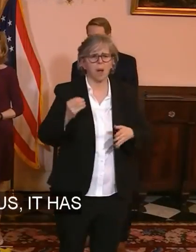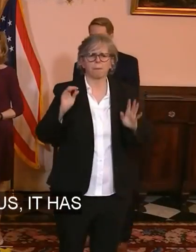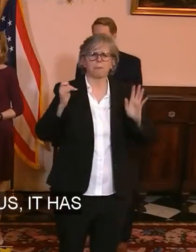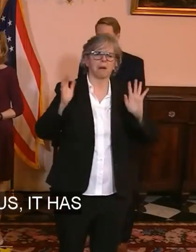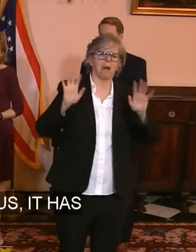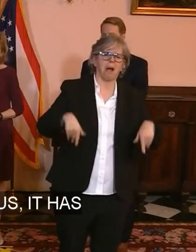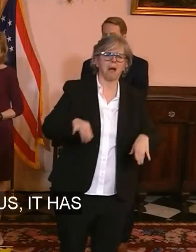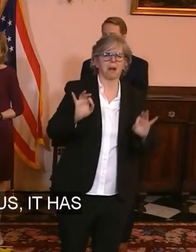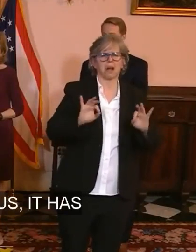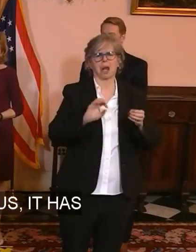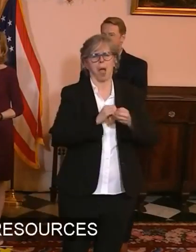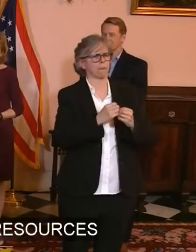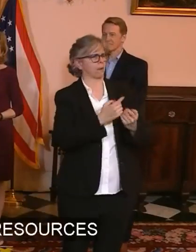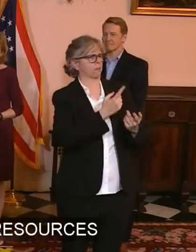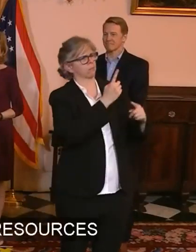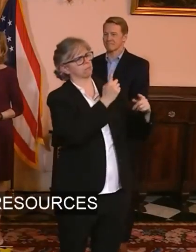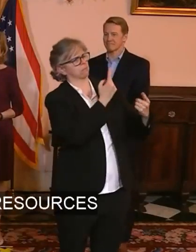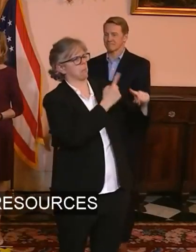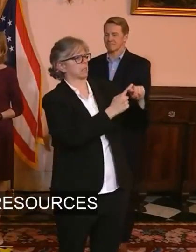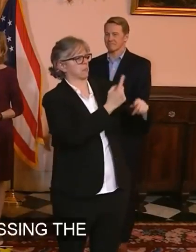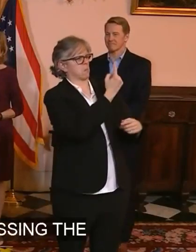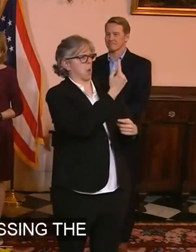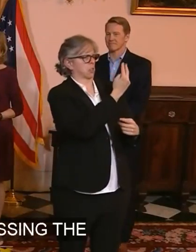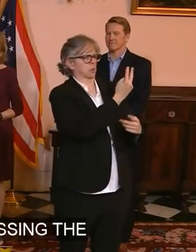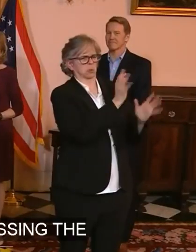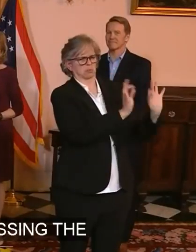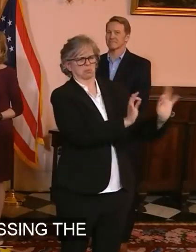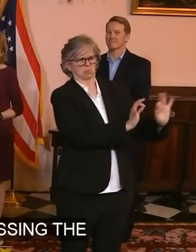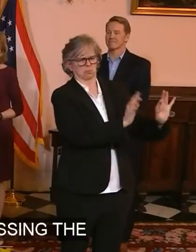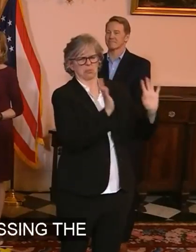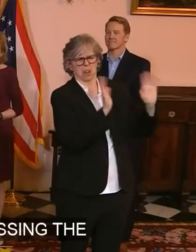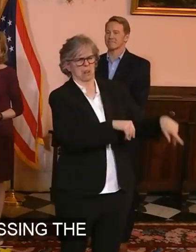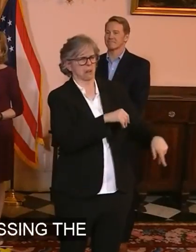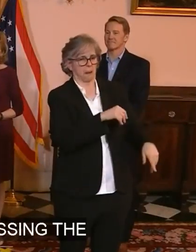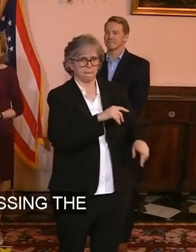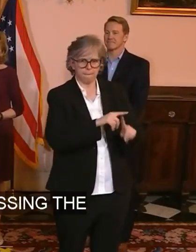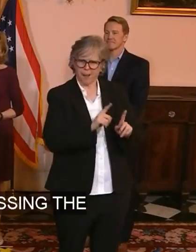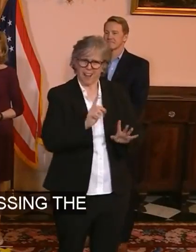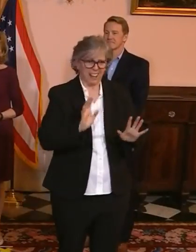not know those numbers. We may never know fully who all was exposed during this